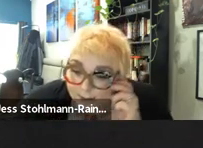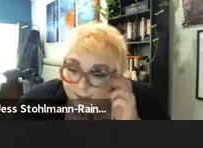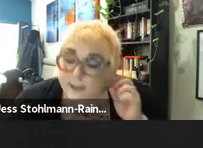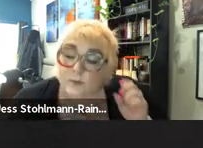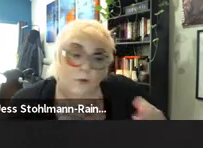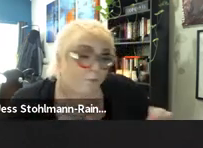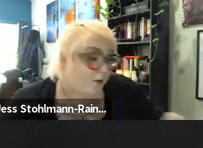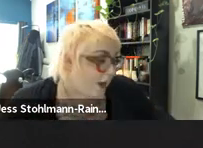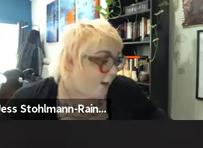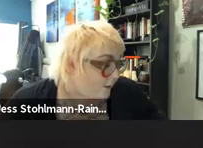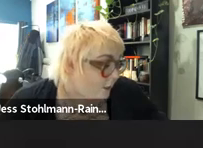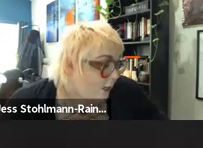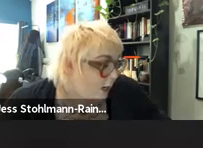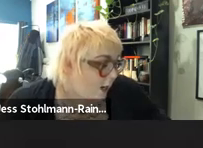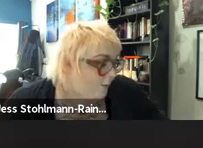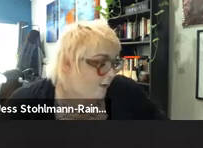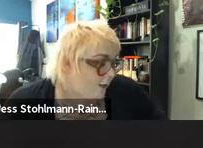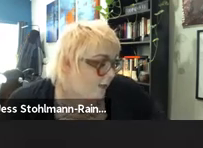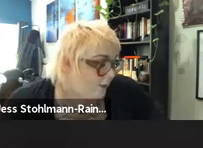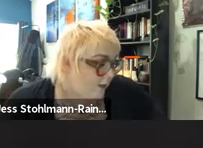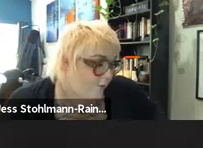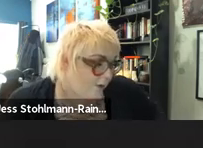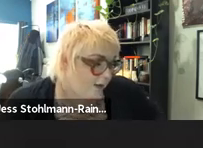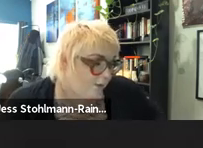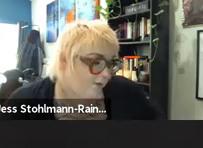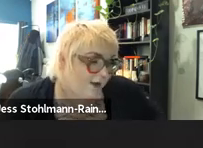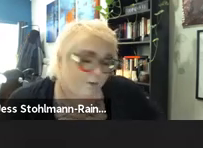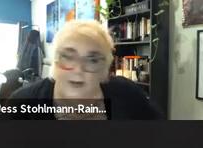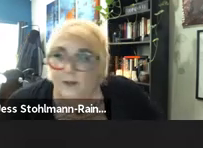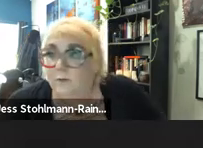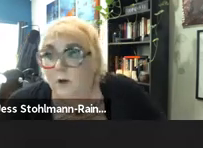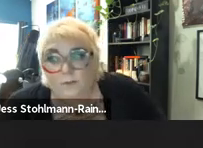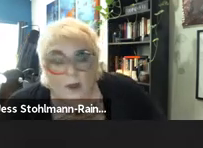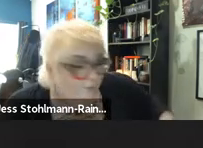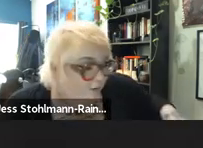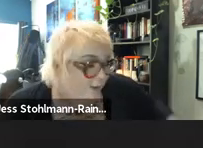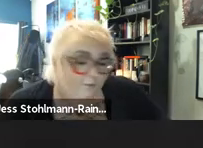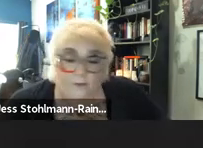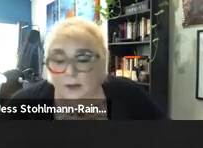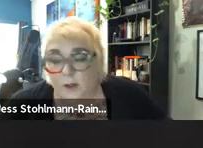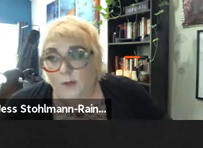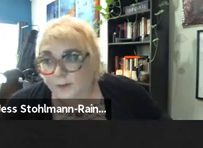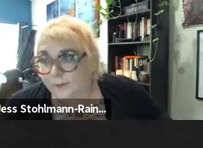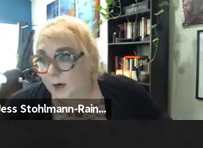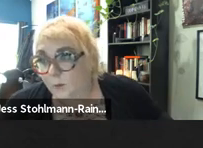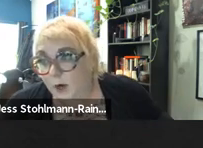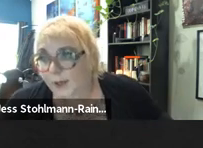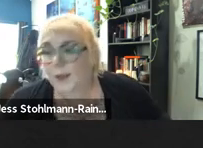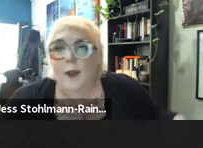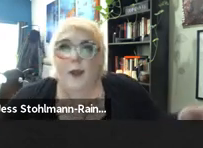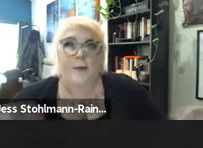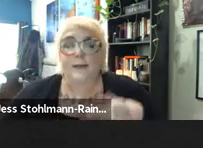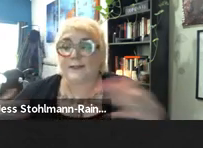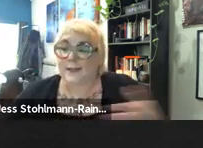and i think there's room for that um so i think it's really important that we're evaluating the role of law enforcement involvement in law enforcement in our